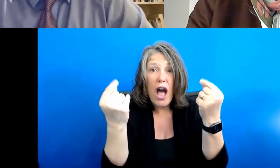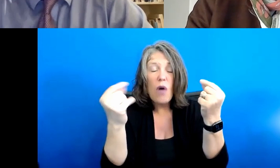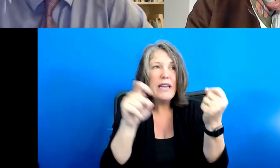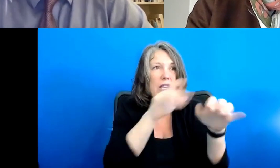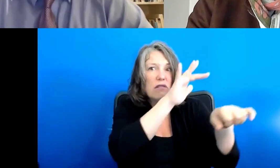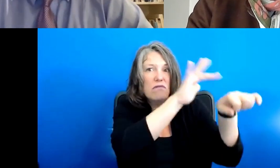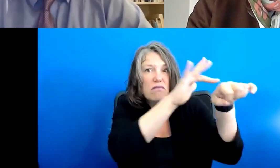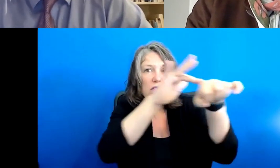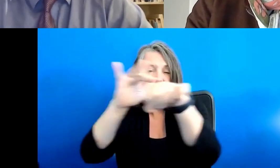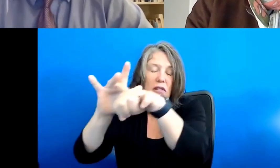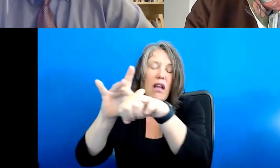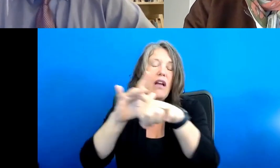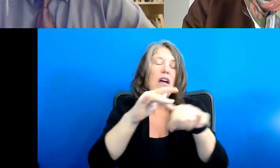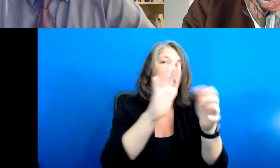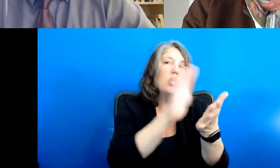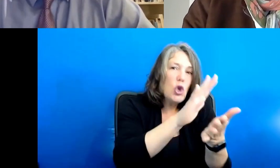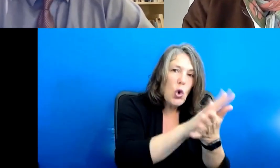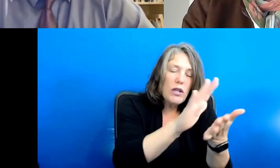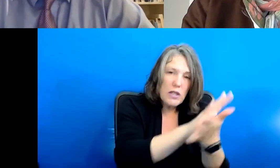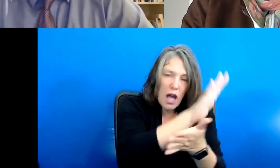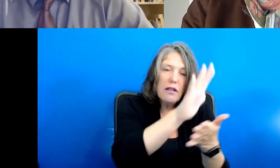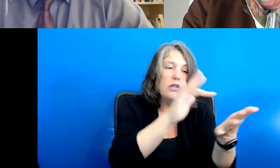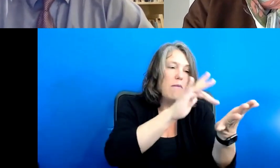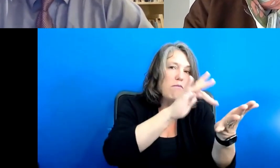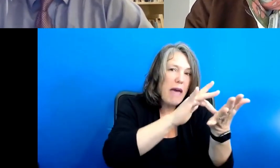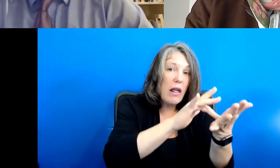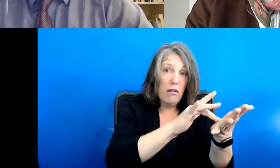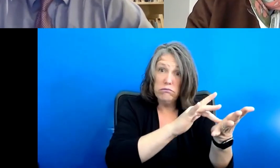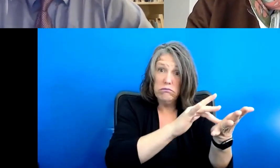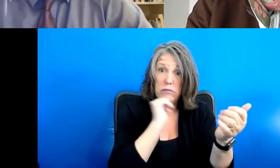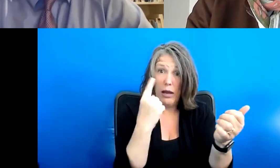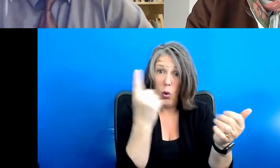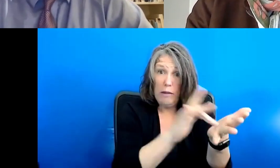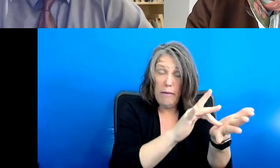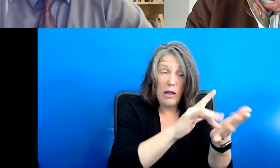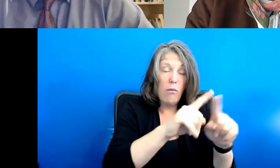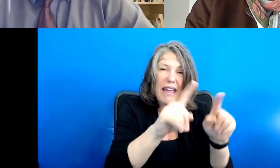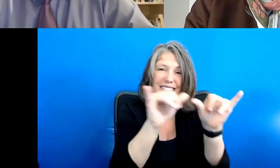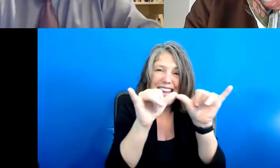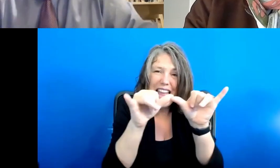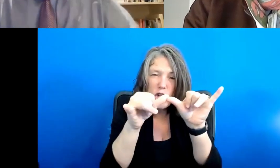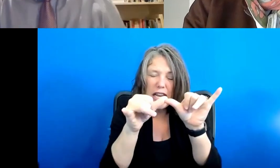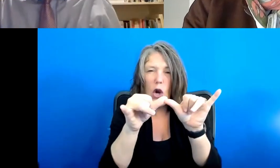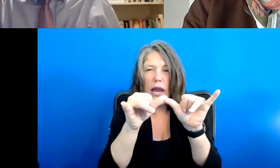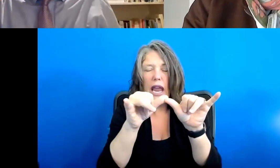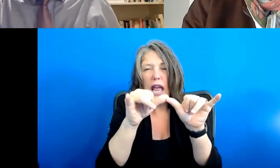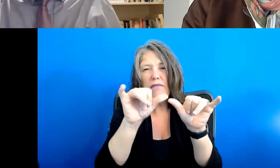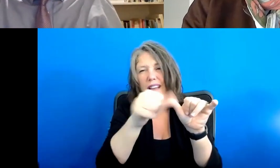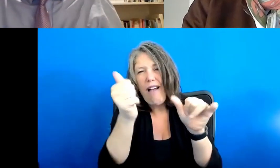but engineering, architecture, you name it, to make sure that the message gets out much further.